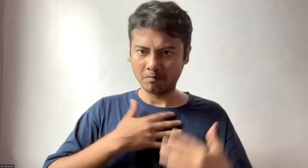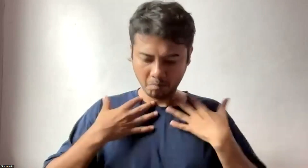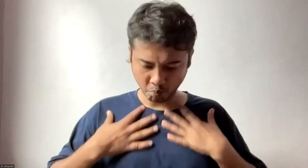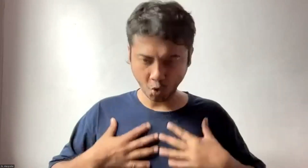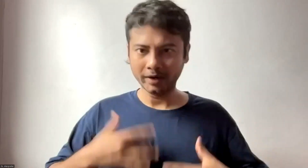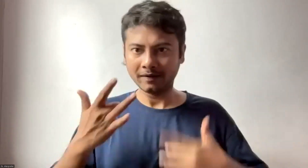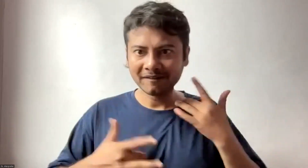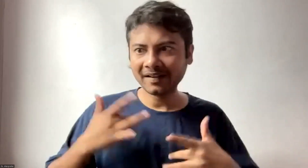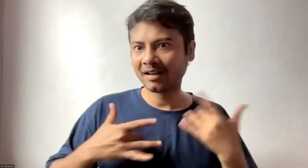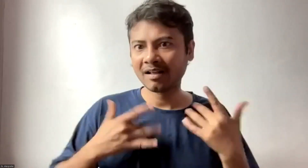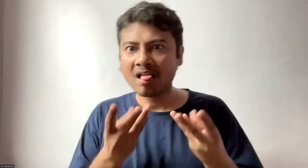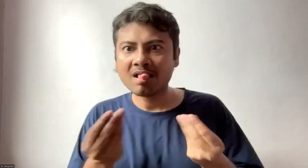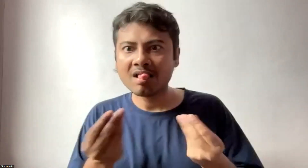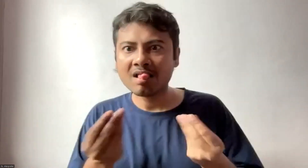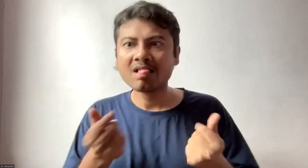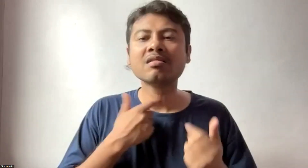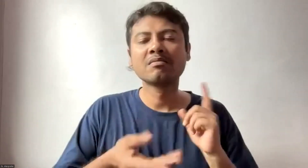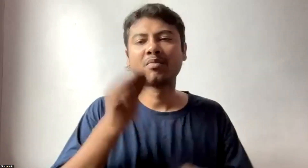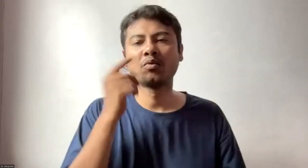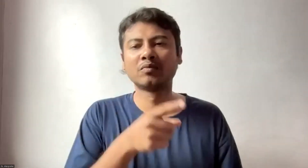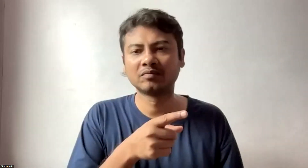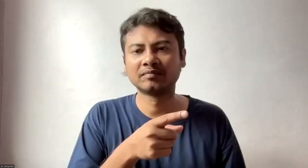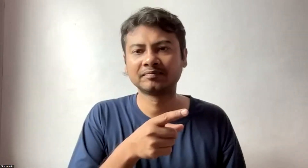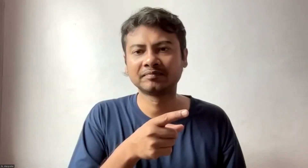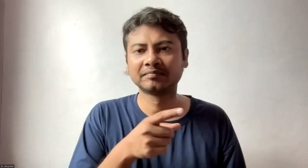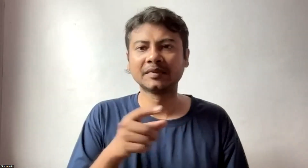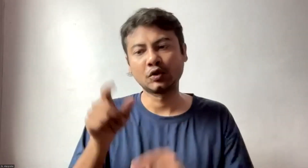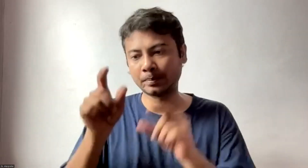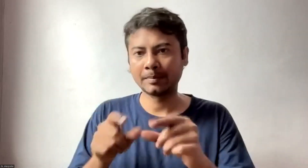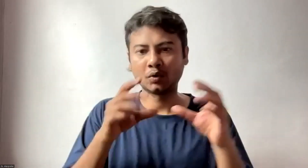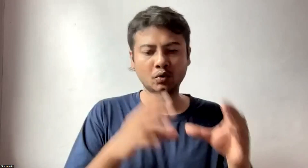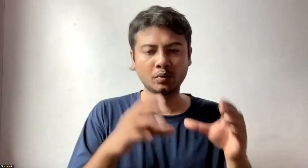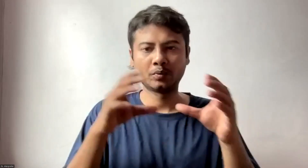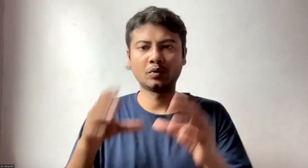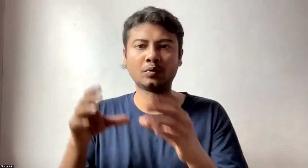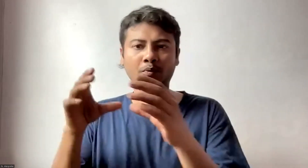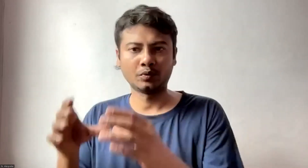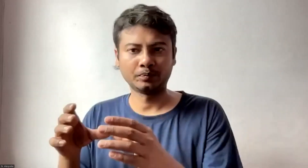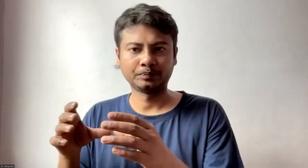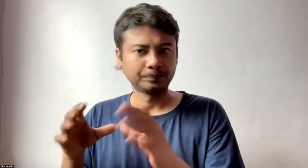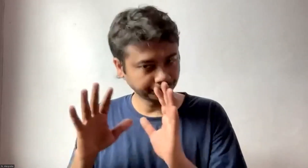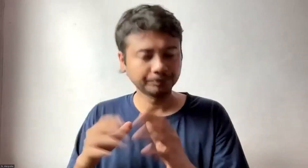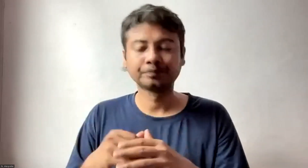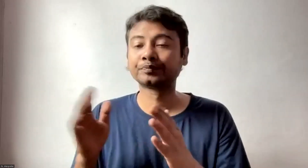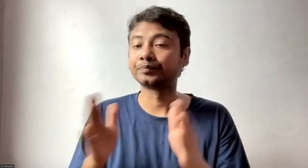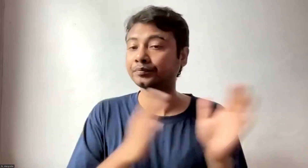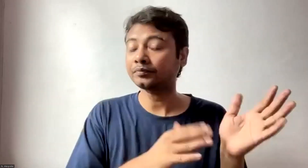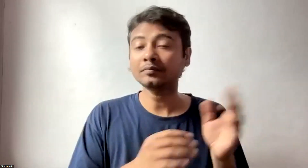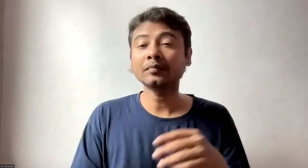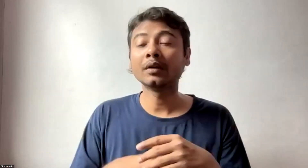food. People who are in mode of goodness, they eat foods which are a lot of